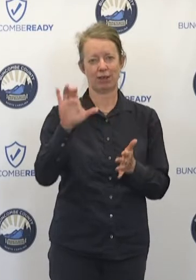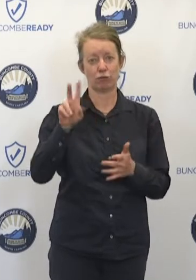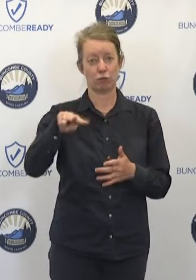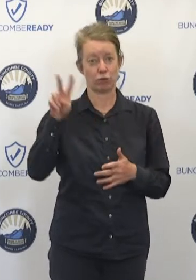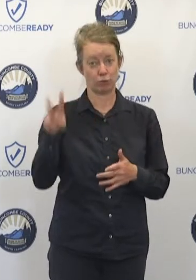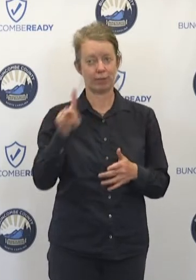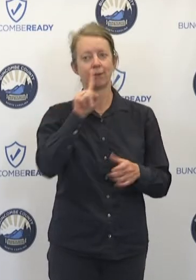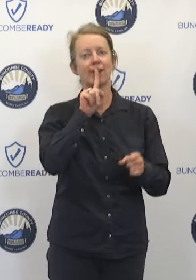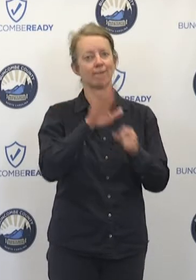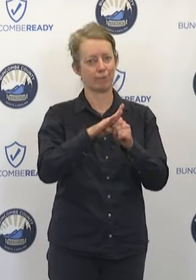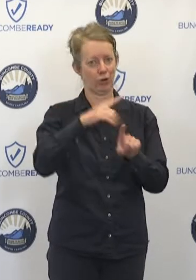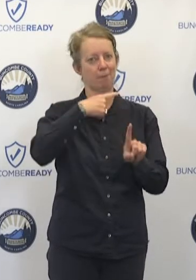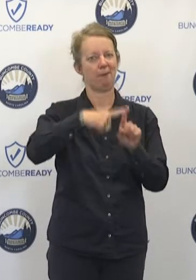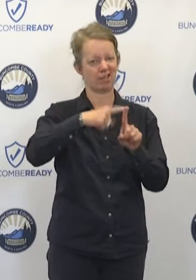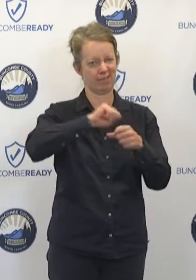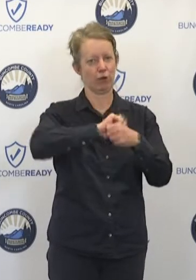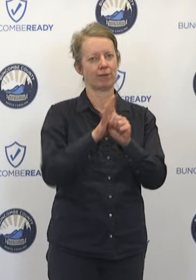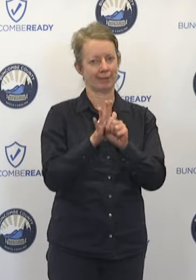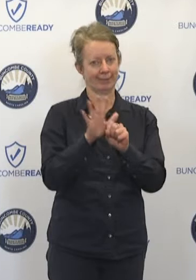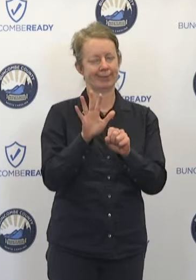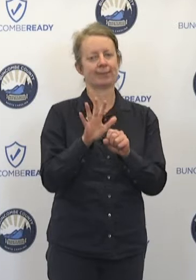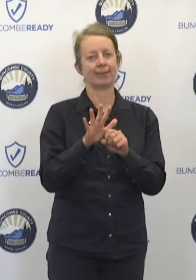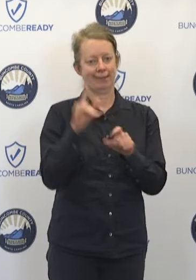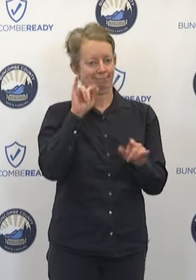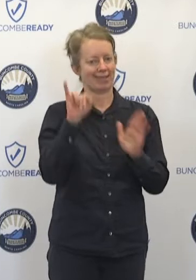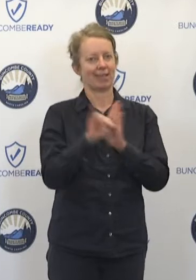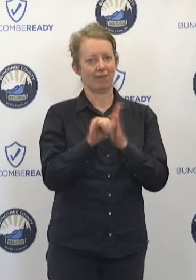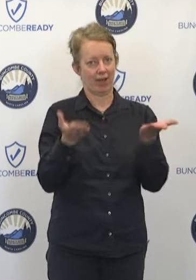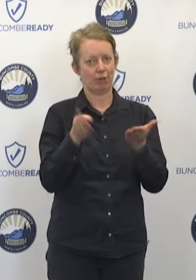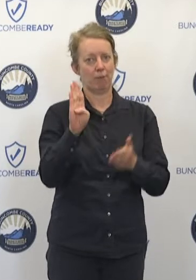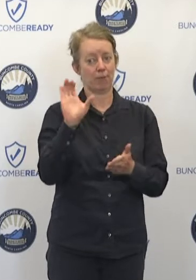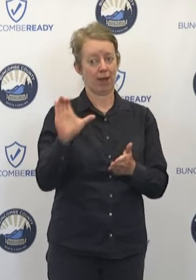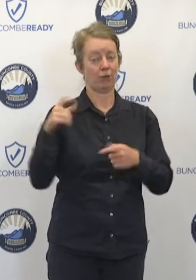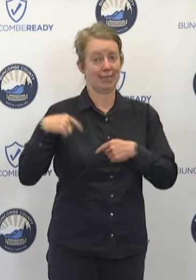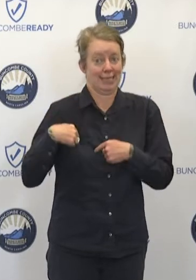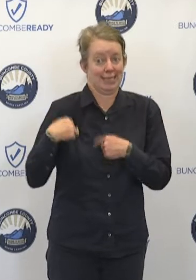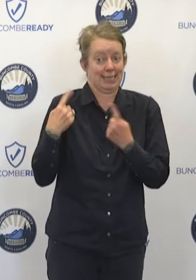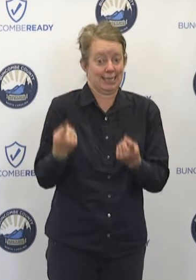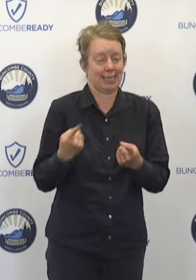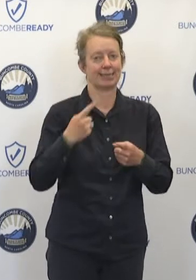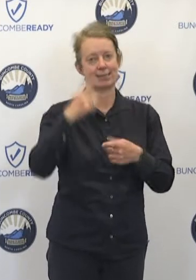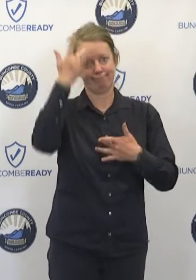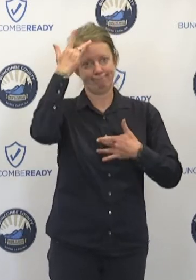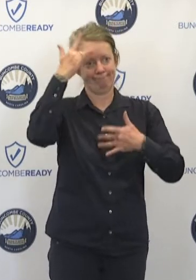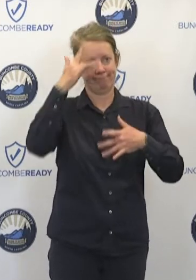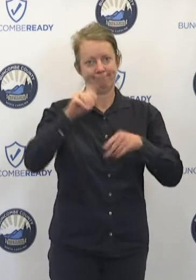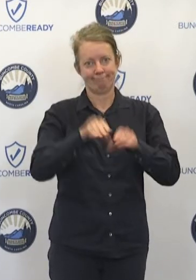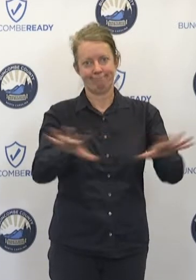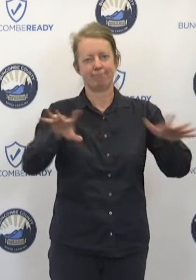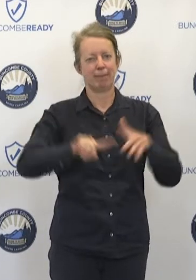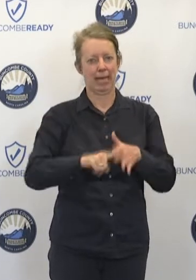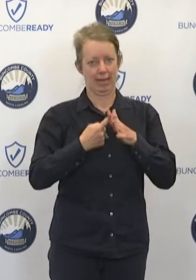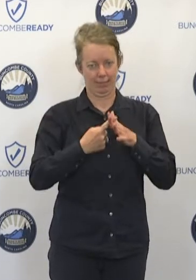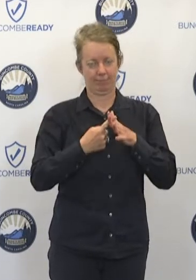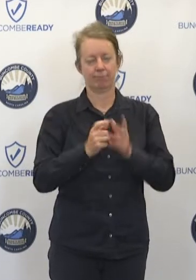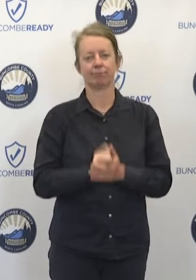15,822 confirmed COVID-19 cases have been identified in Buncombe County since the pandemic start.